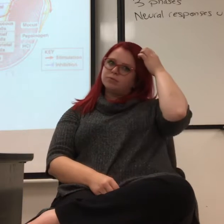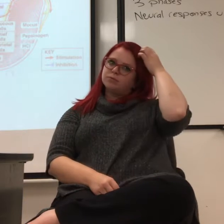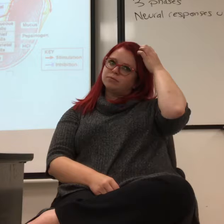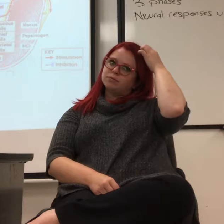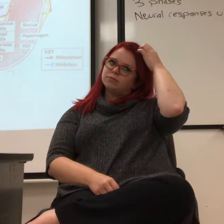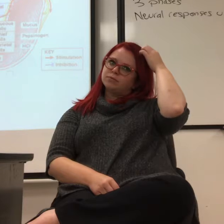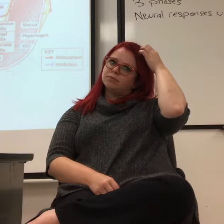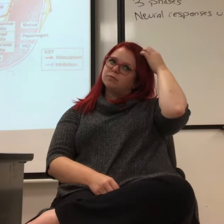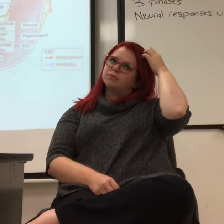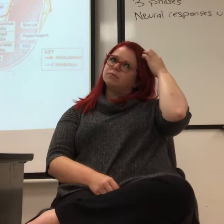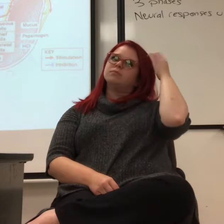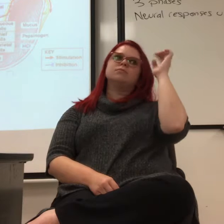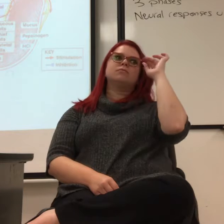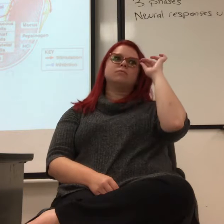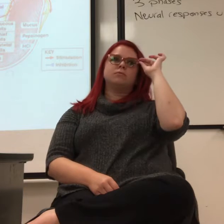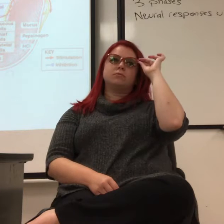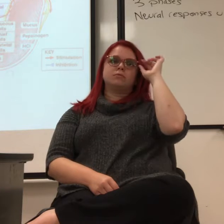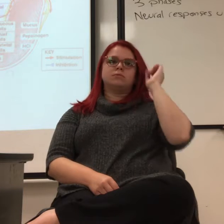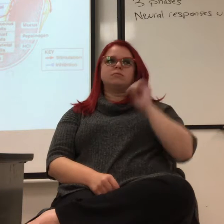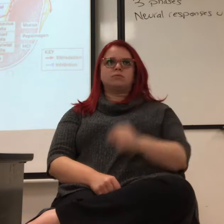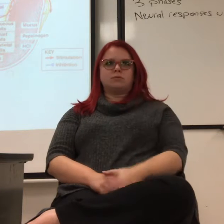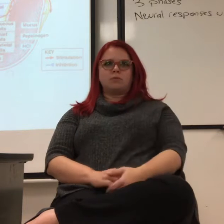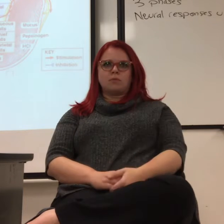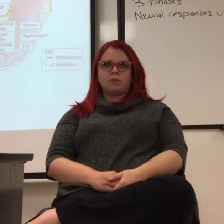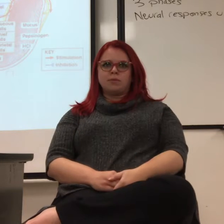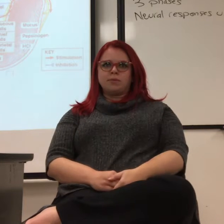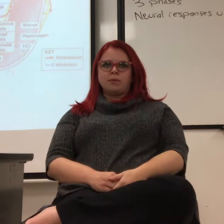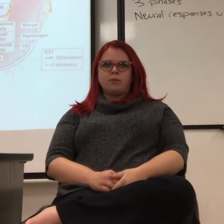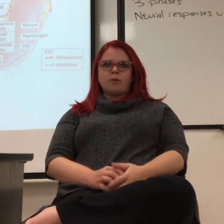That's the gastric juices, quote unquote.